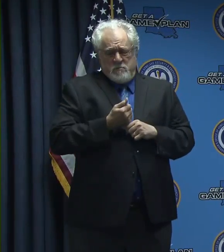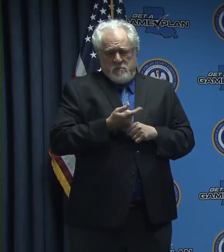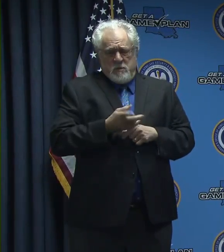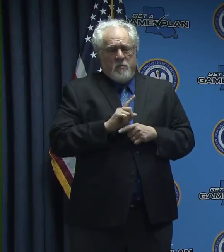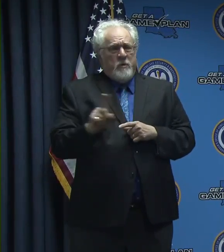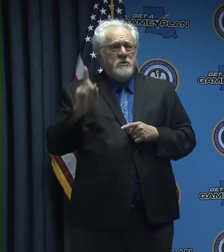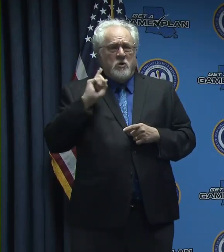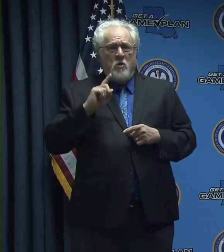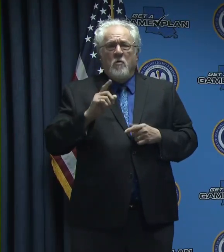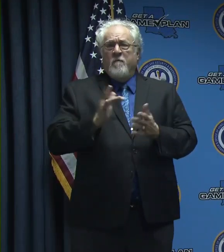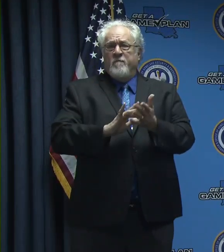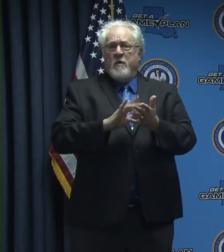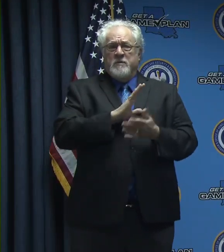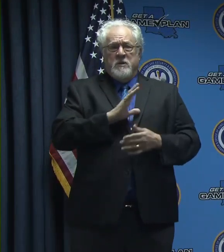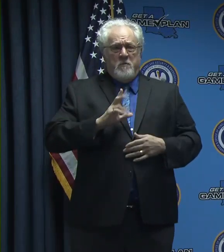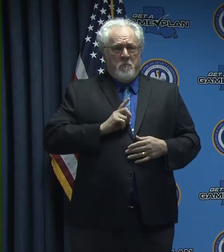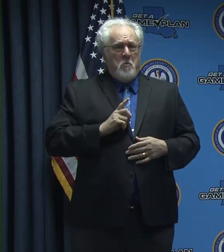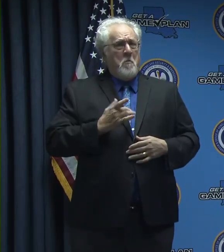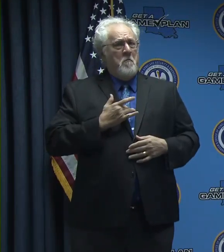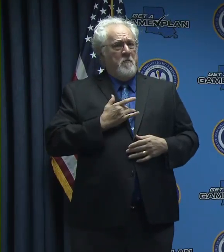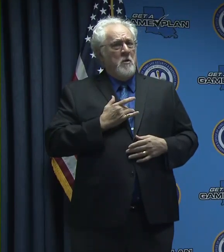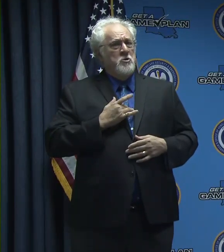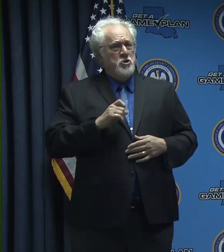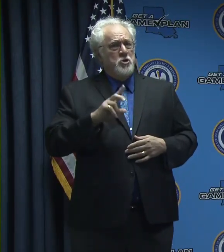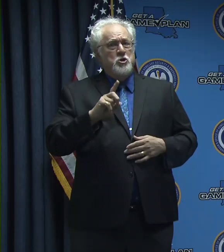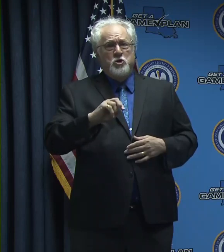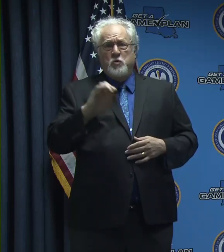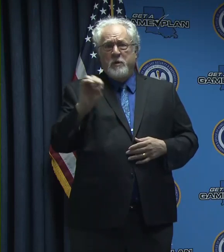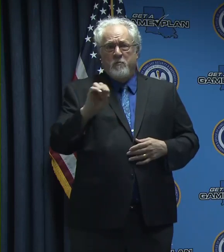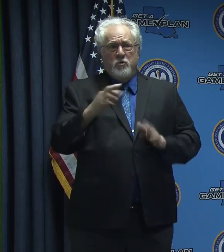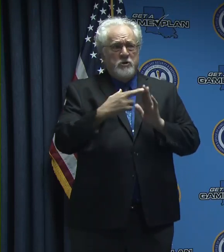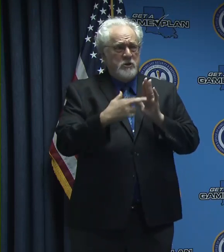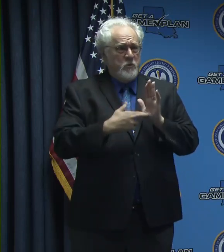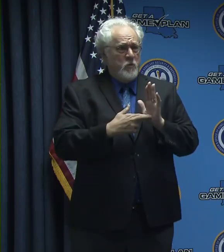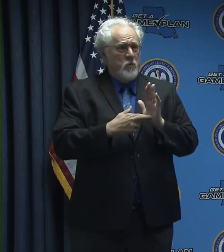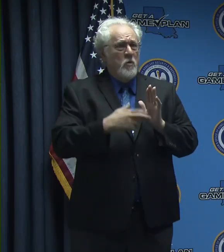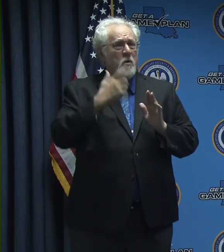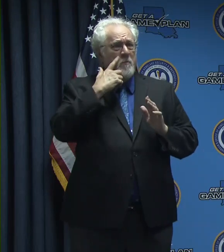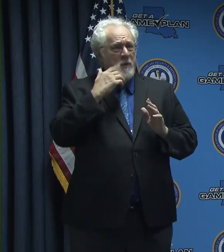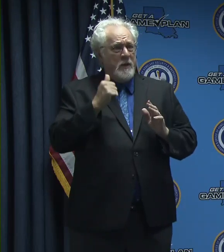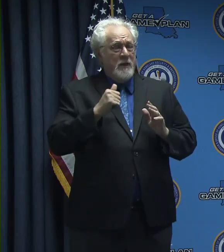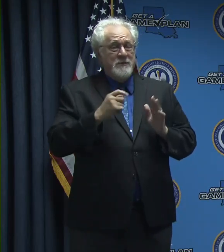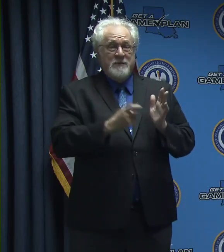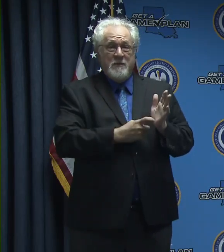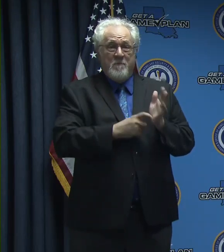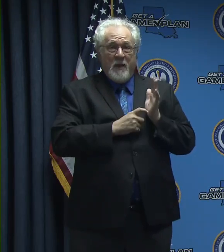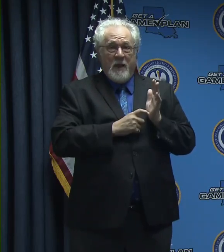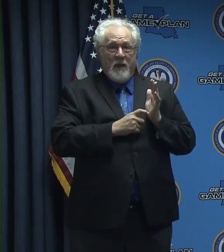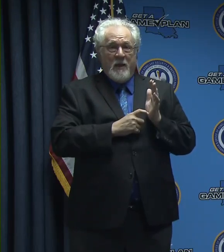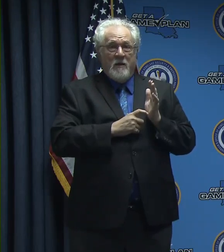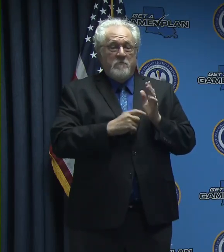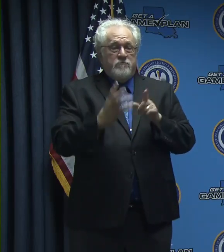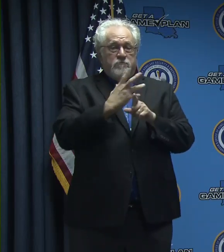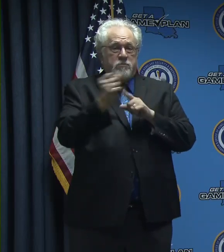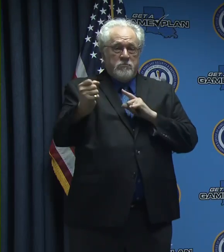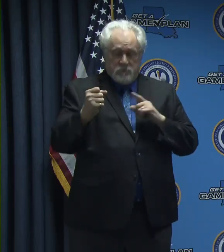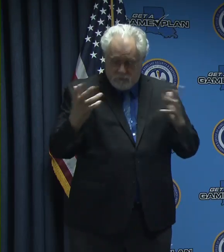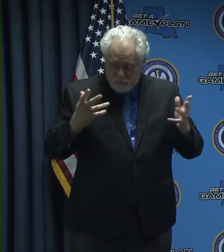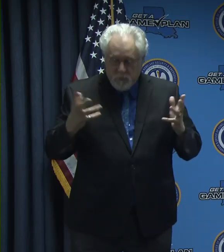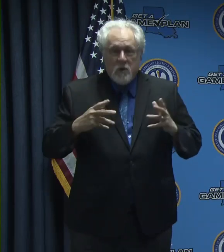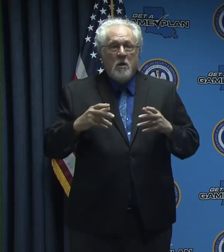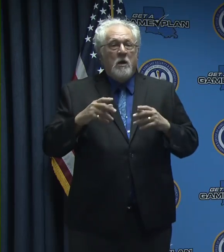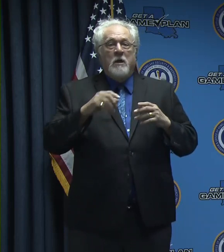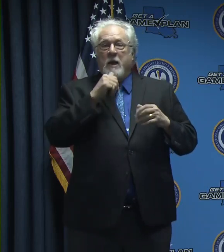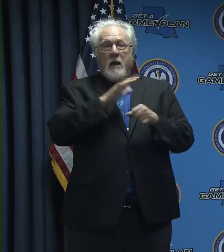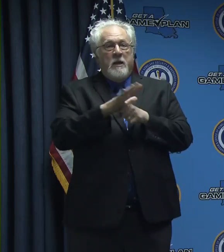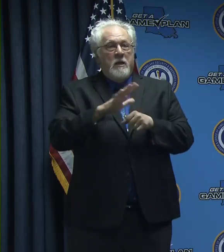the Pharmacy Board thought that they needed to do an emergency rule because the demand was outstripping the supply, and there was